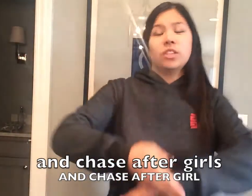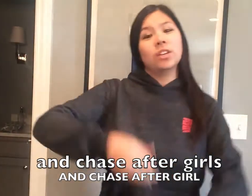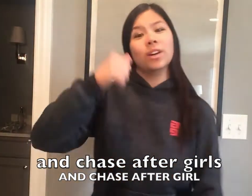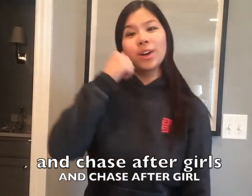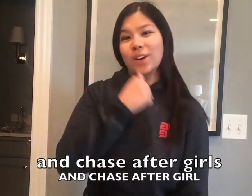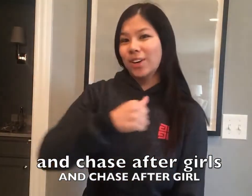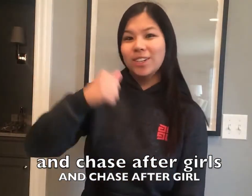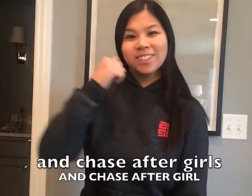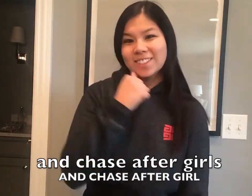girls